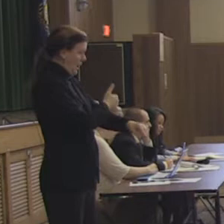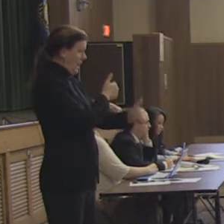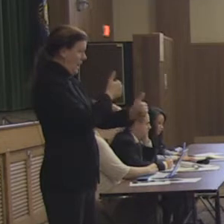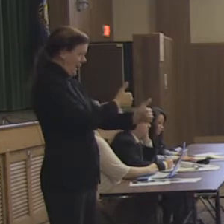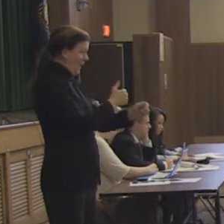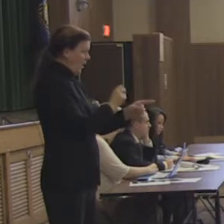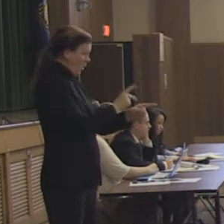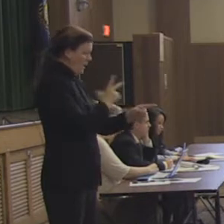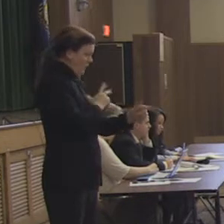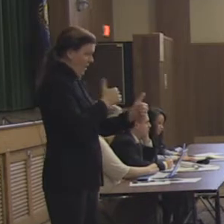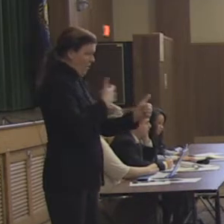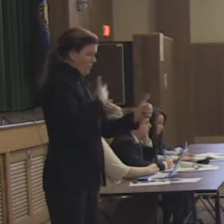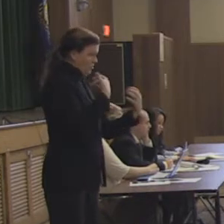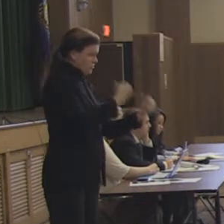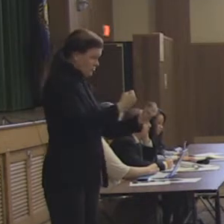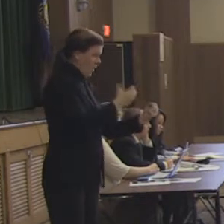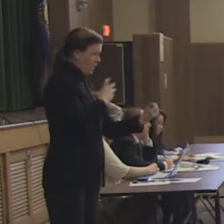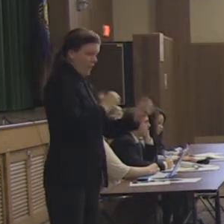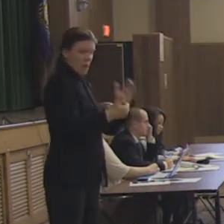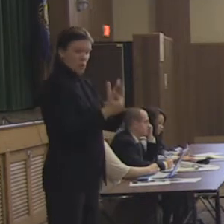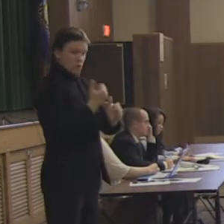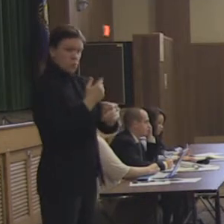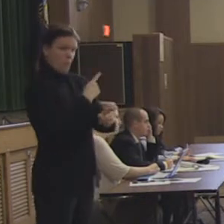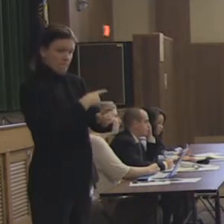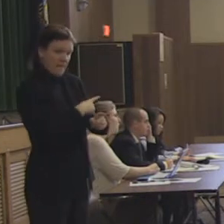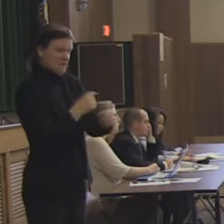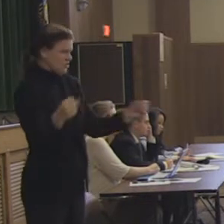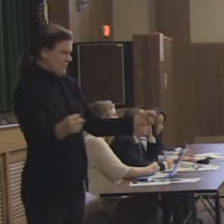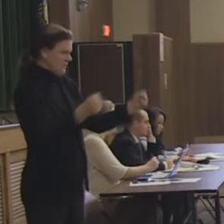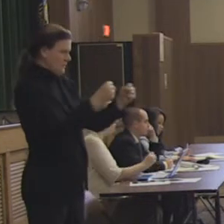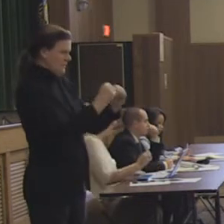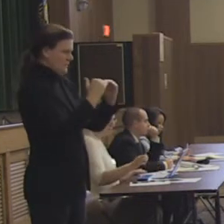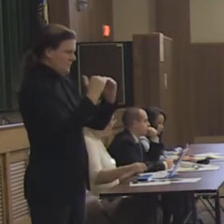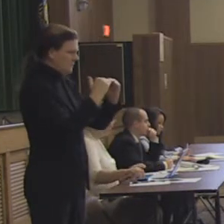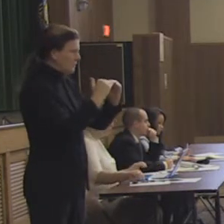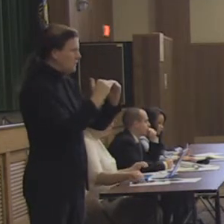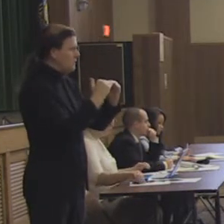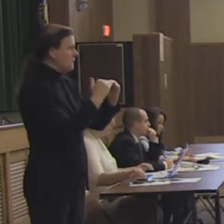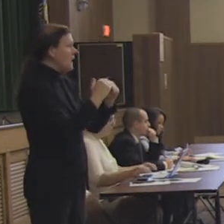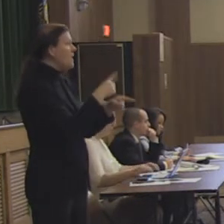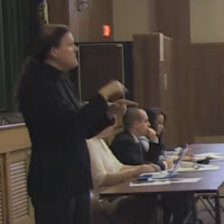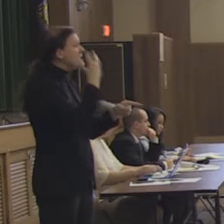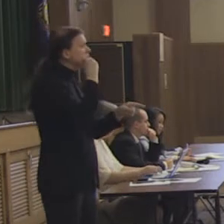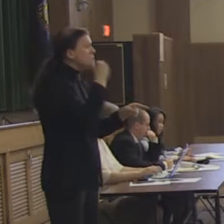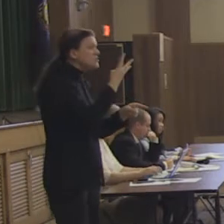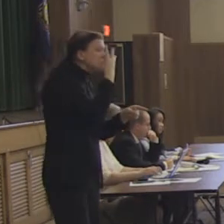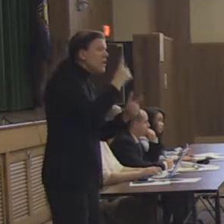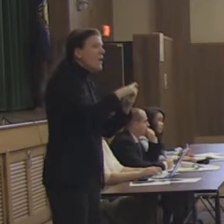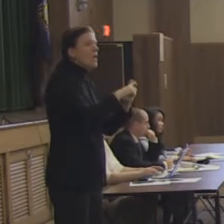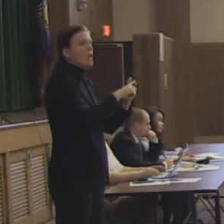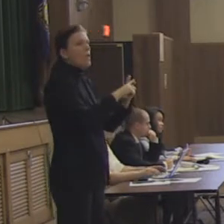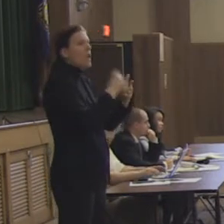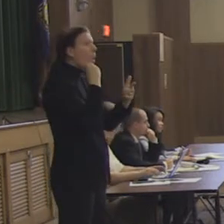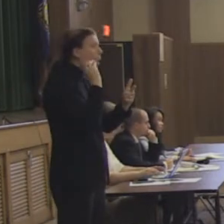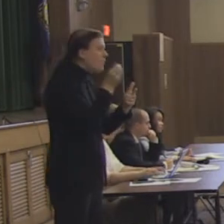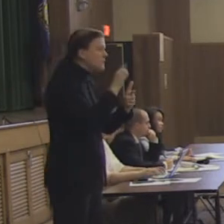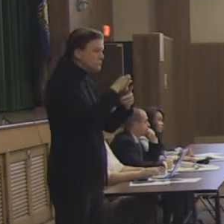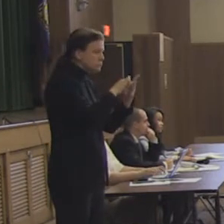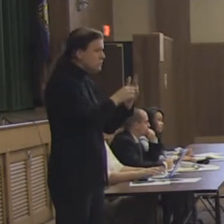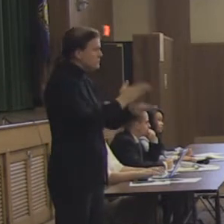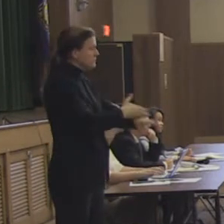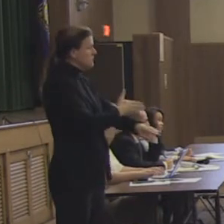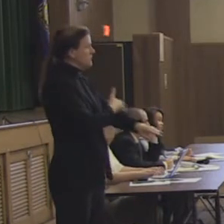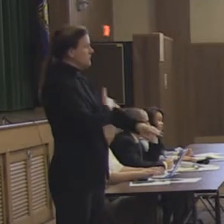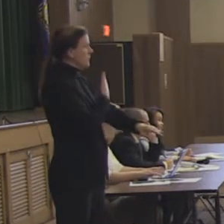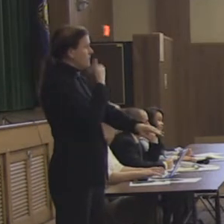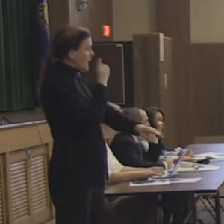forced medication, Chapter 51 commitment, incarceration, homelessness, who then recover, as many people do,